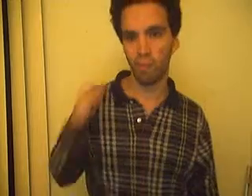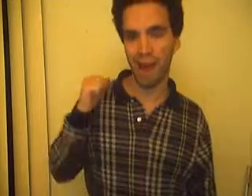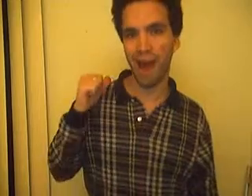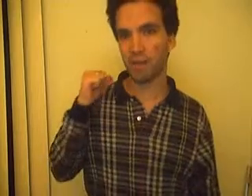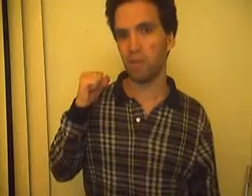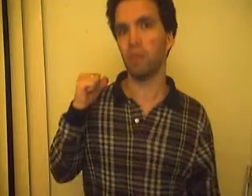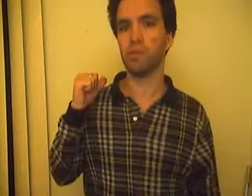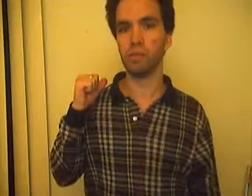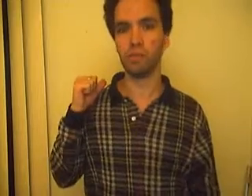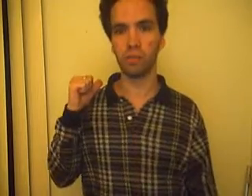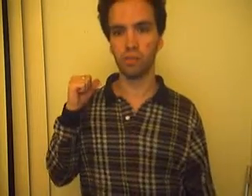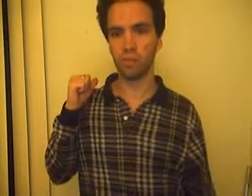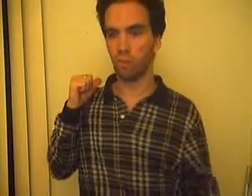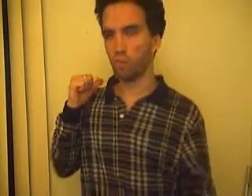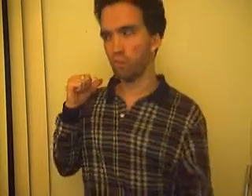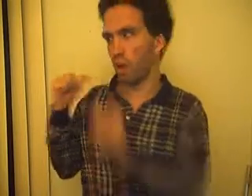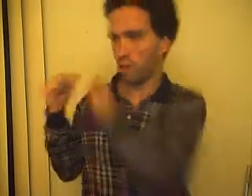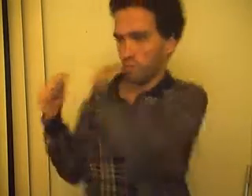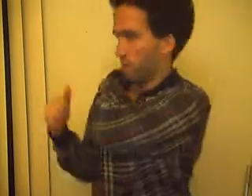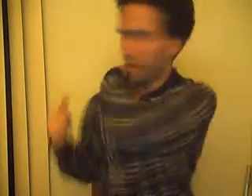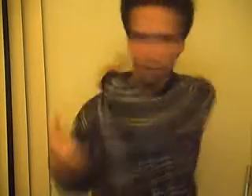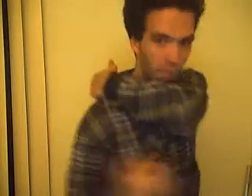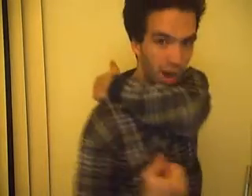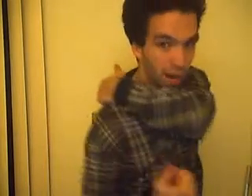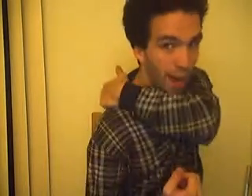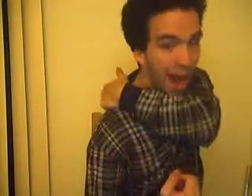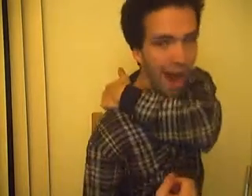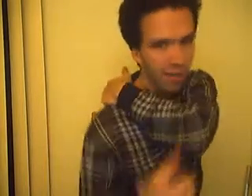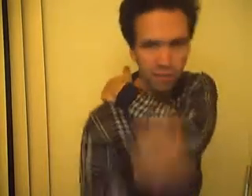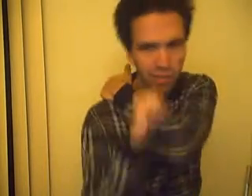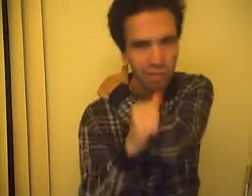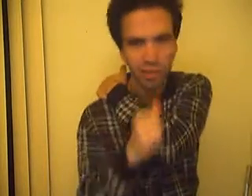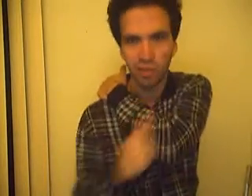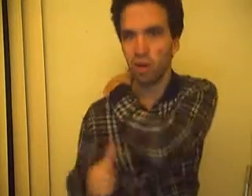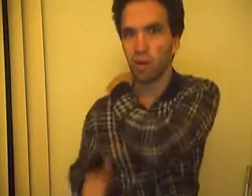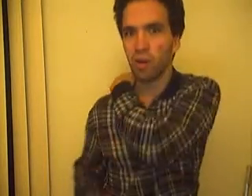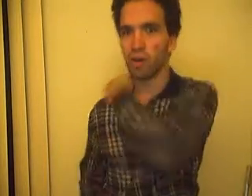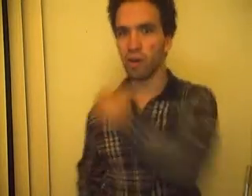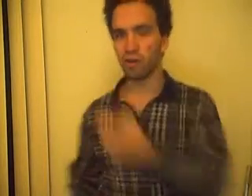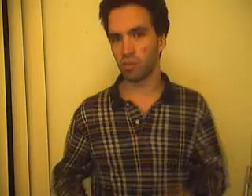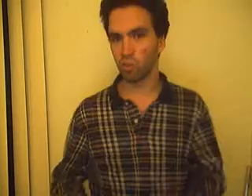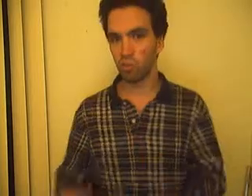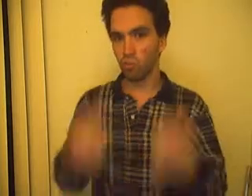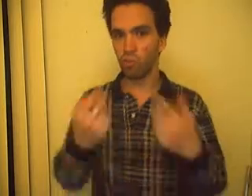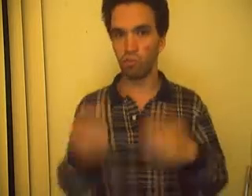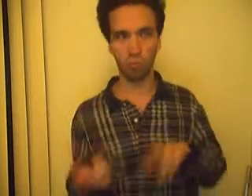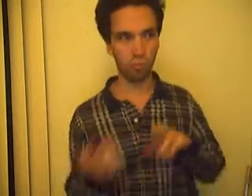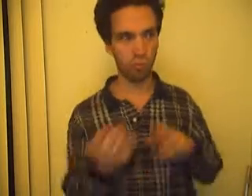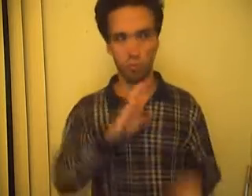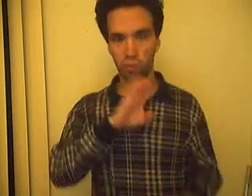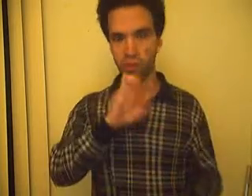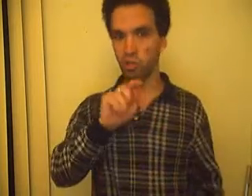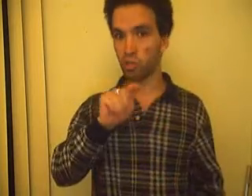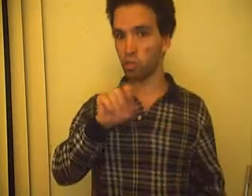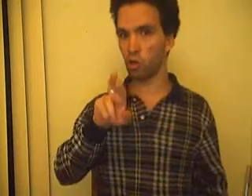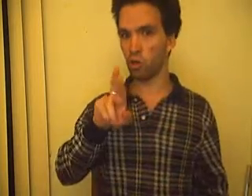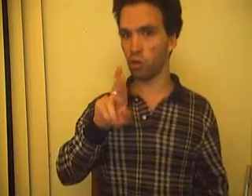Back is not like my back. No, it's to return